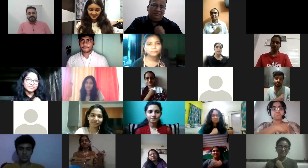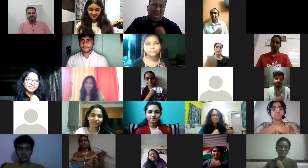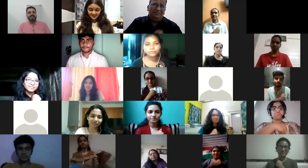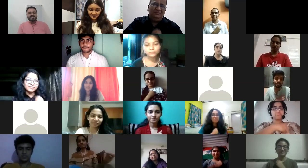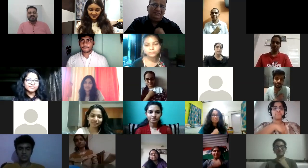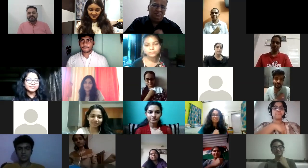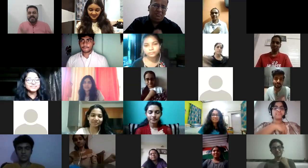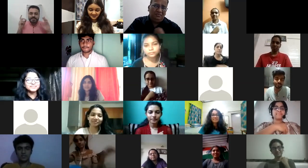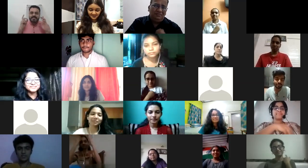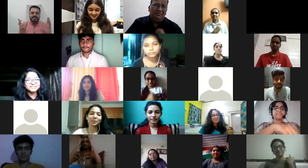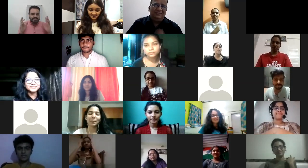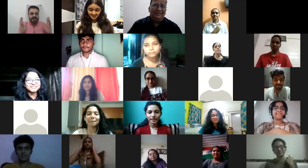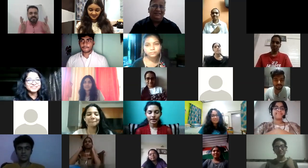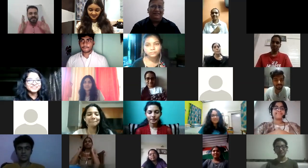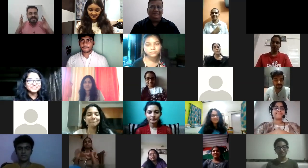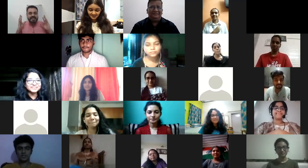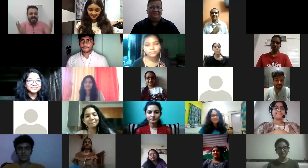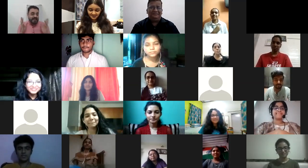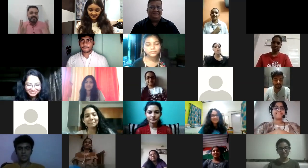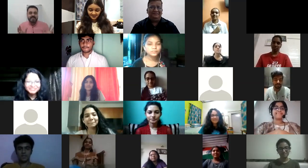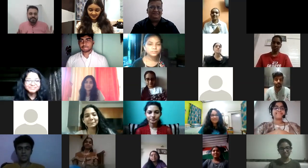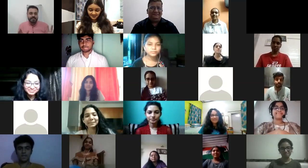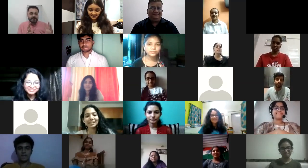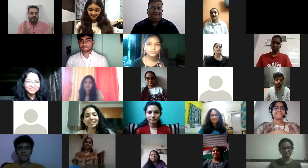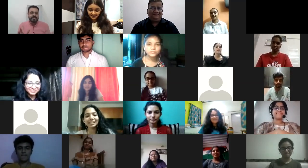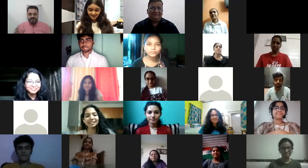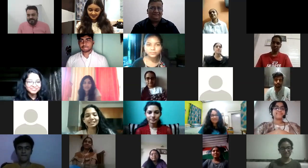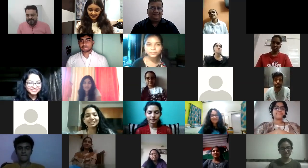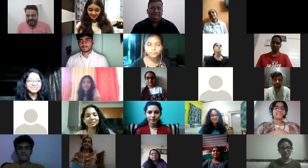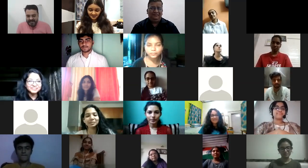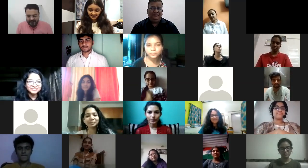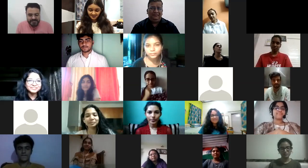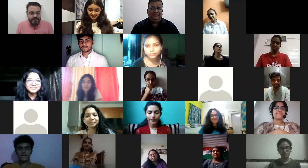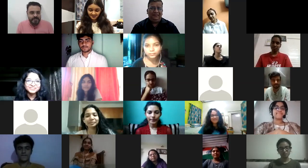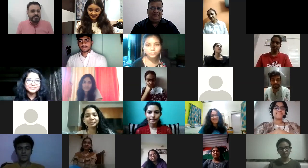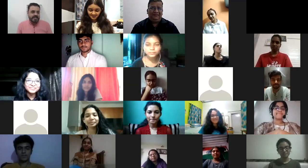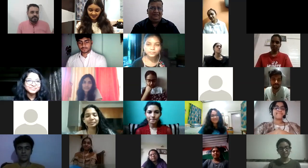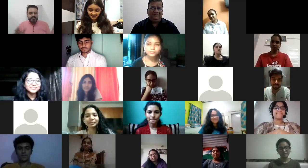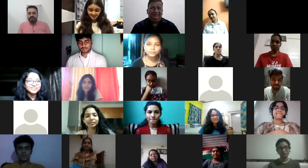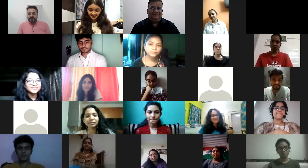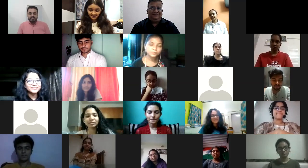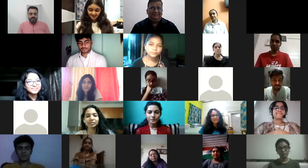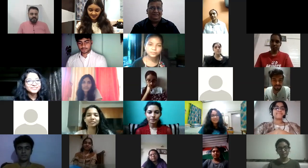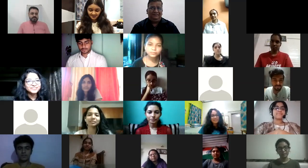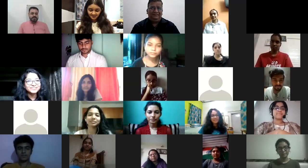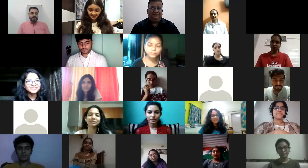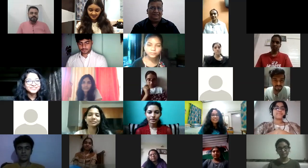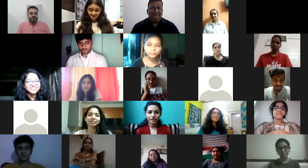Okay, so expression becomes an integral and vital aspect of any sign language. Of course, I know we are having some fun also, so that